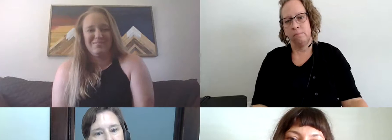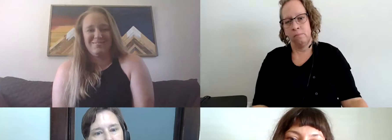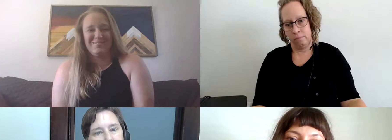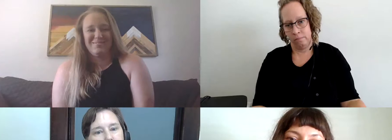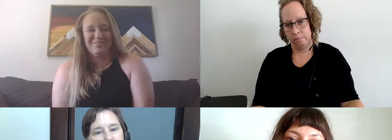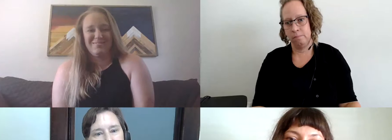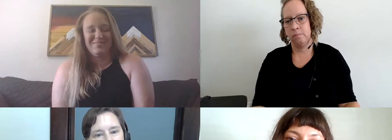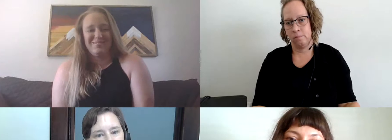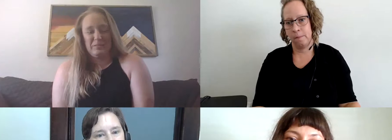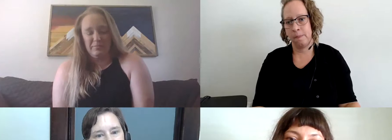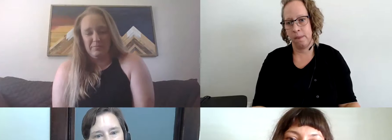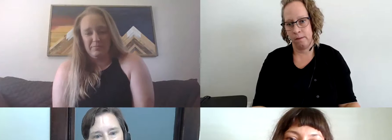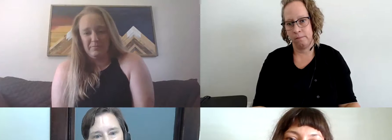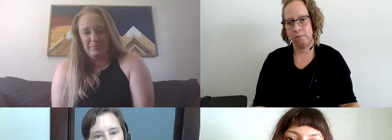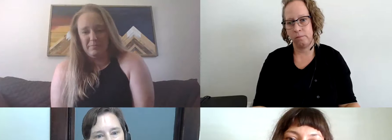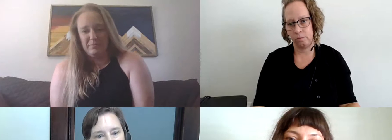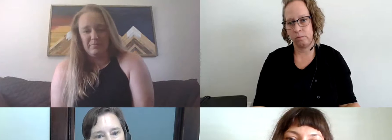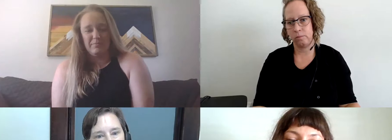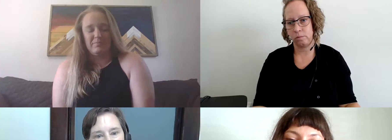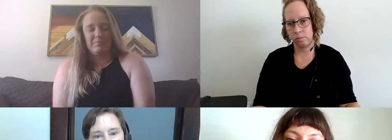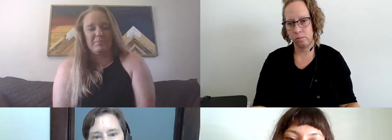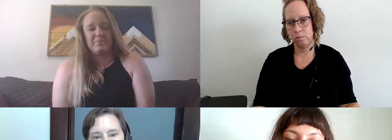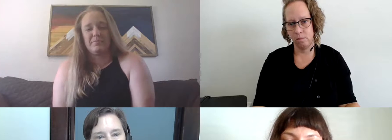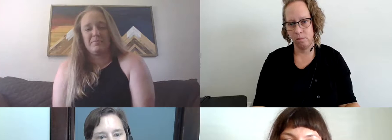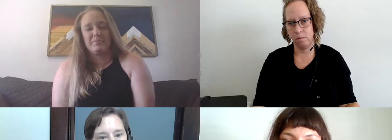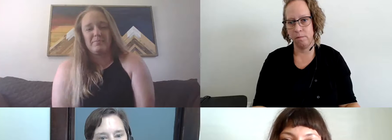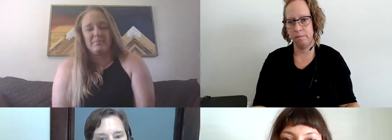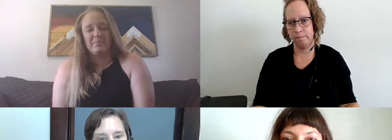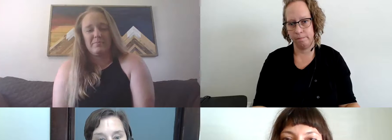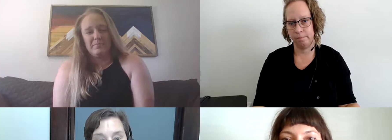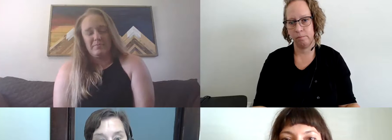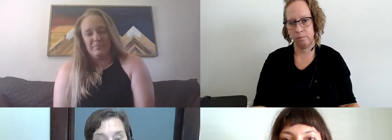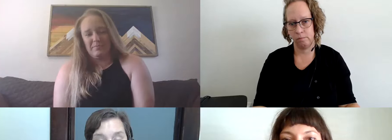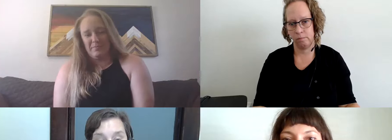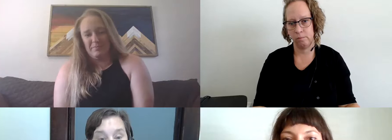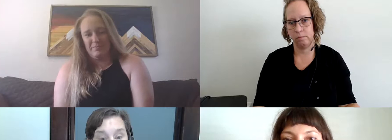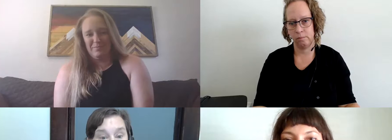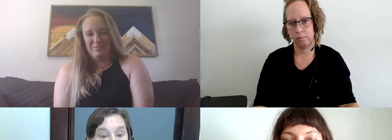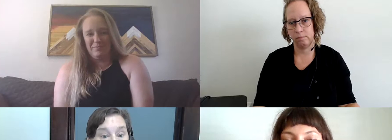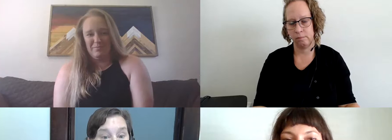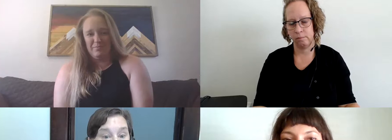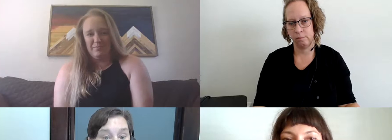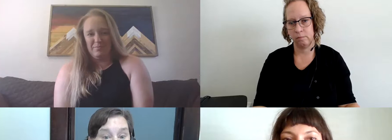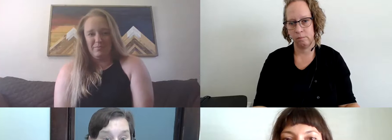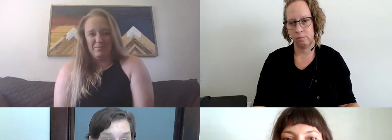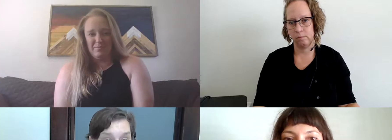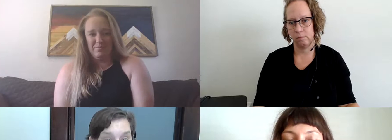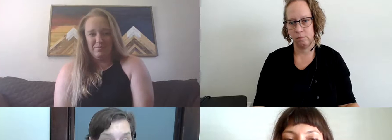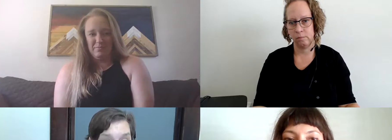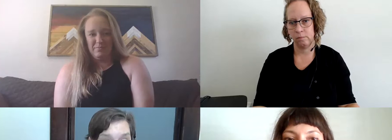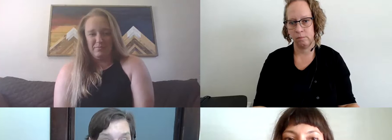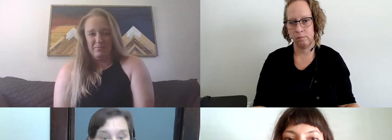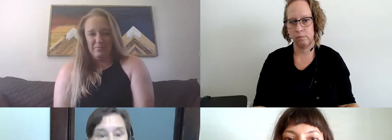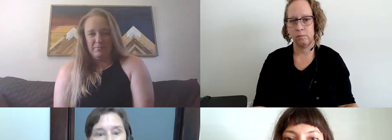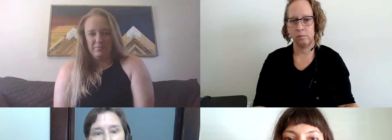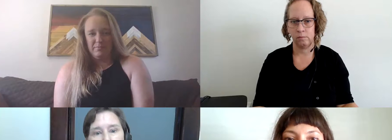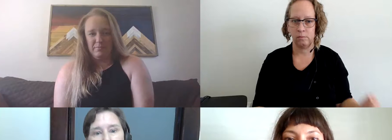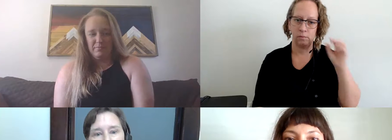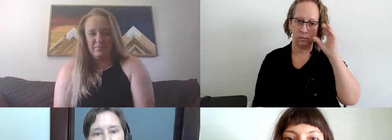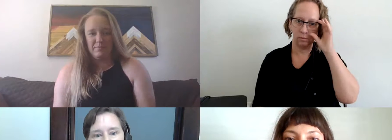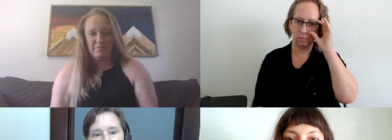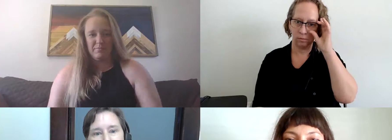Kirsten here. Yes, that's a very good question. If there's a last-minute meeting that comes up and you want Fed RCC,